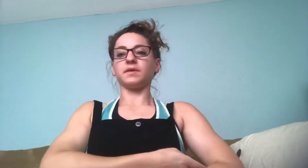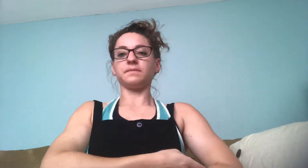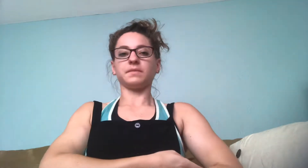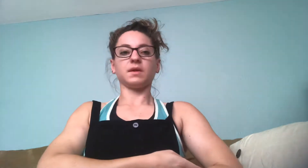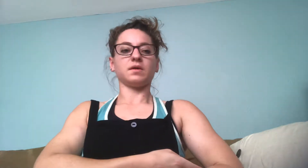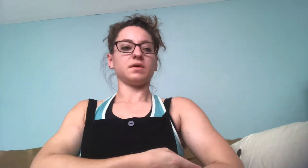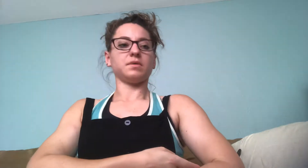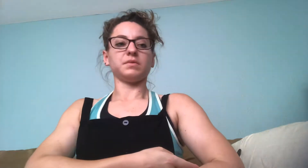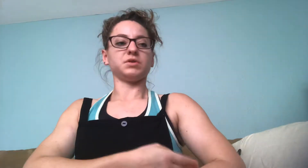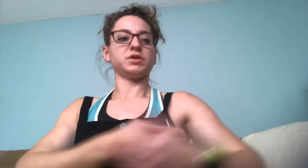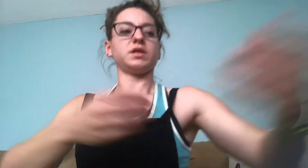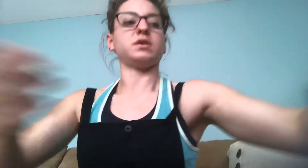Okay. I'm going to try to